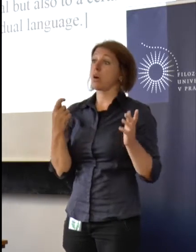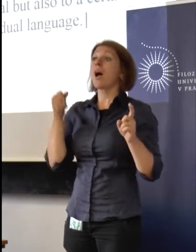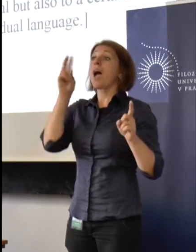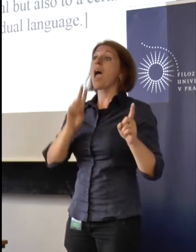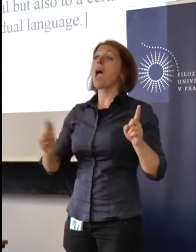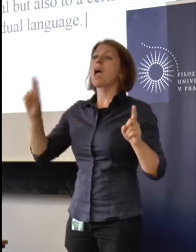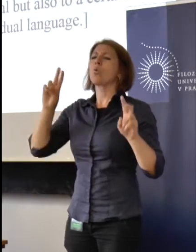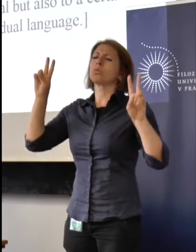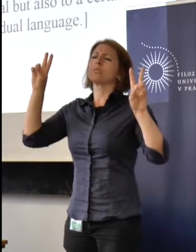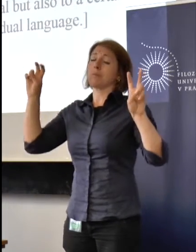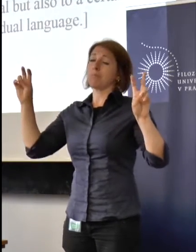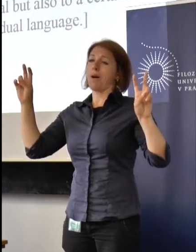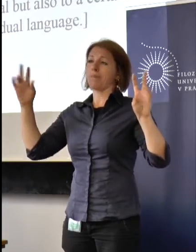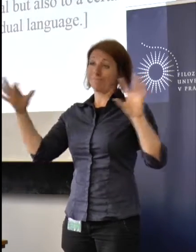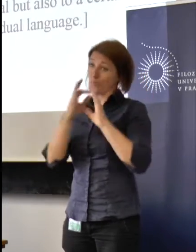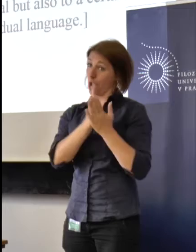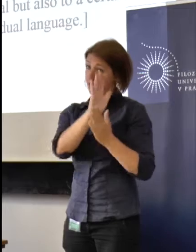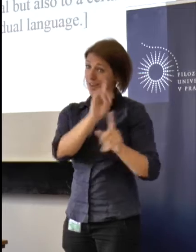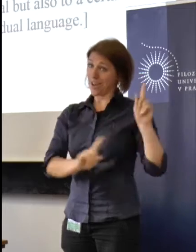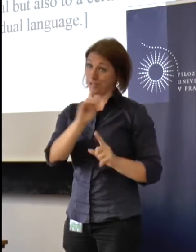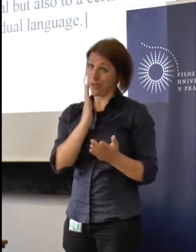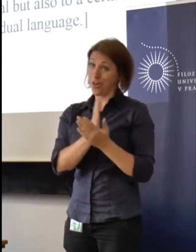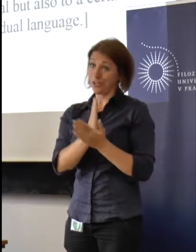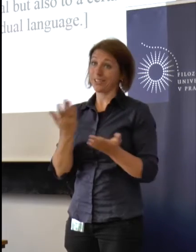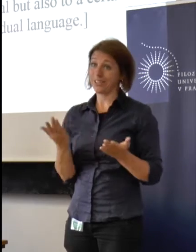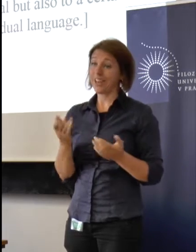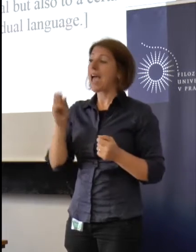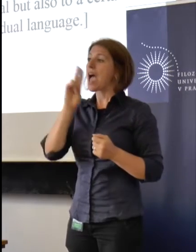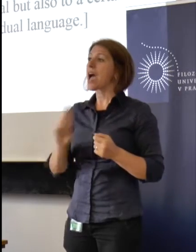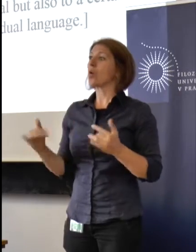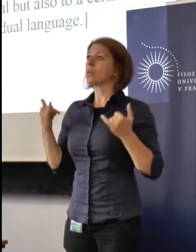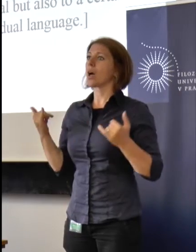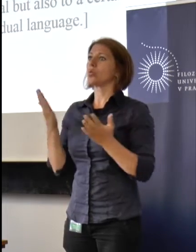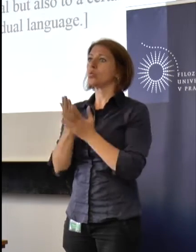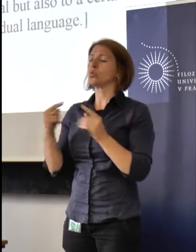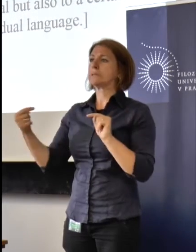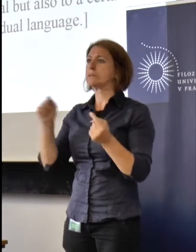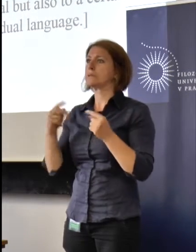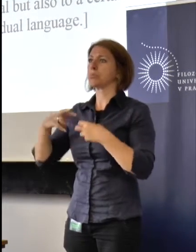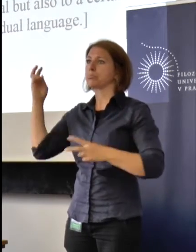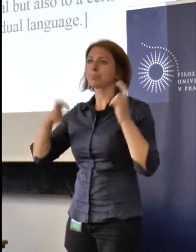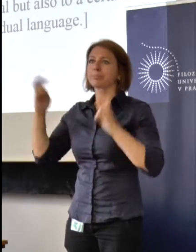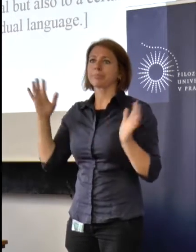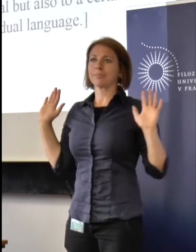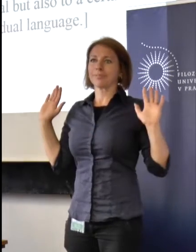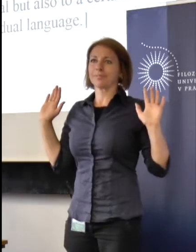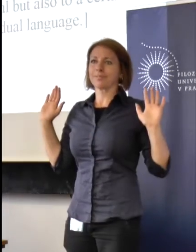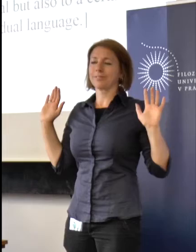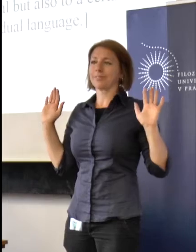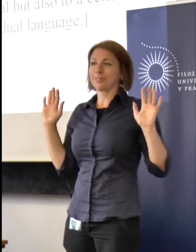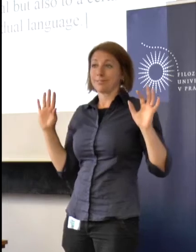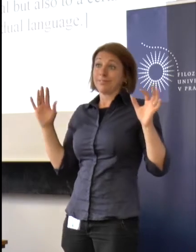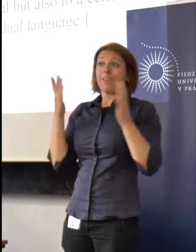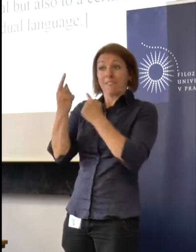yes, creating thought is always creating diversity. Thought, however, is not only dependent on language in